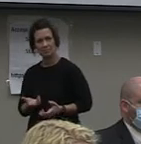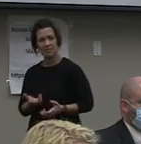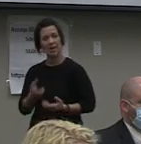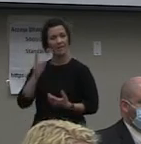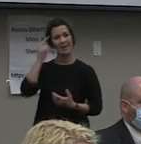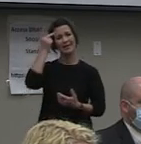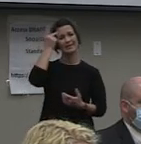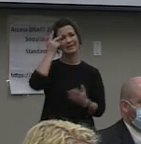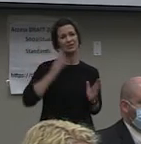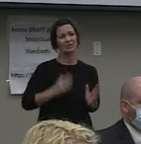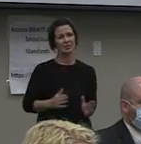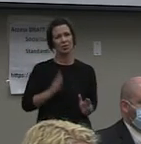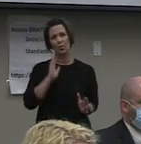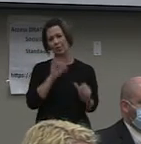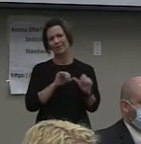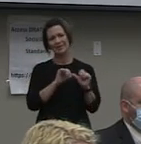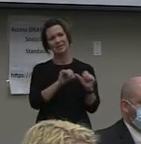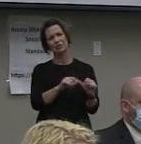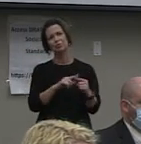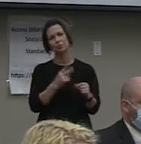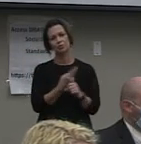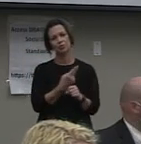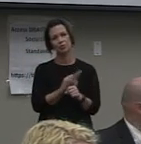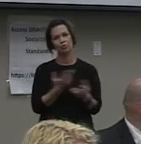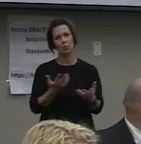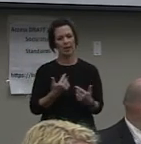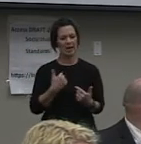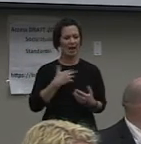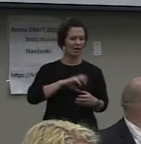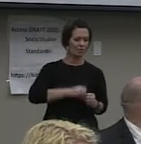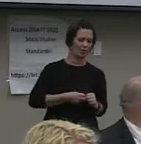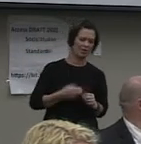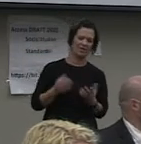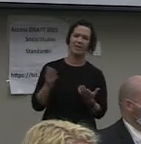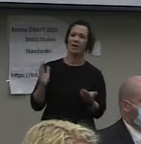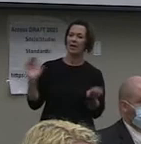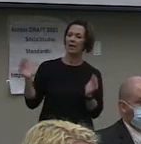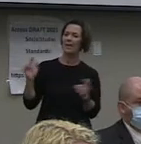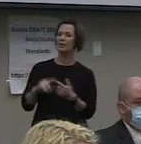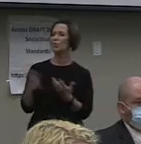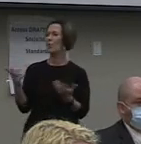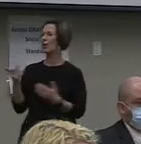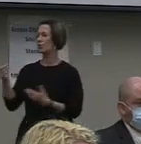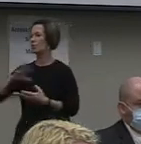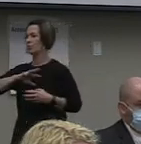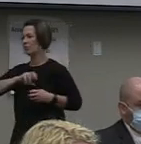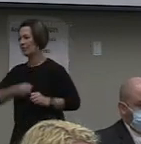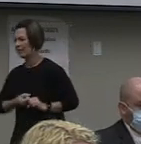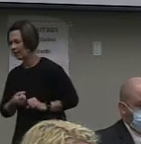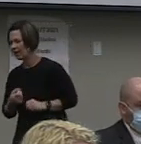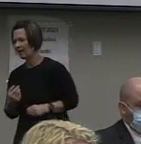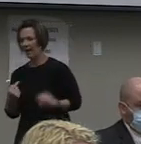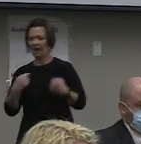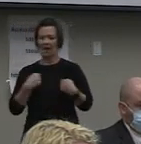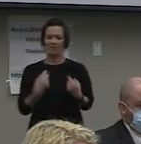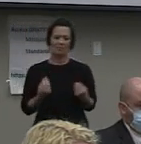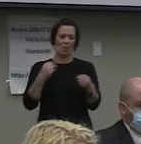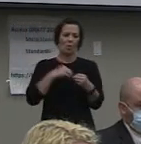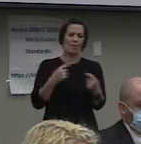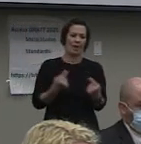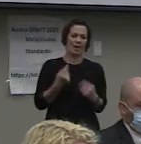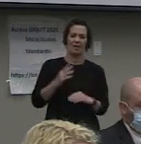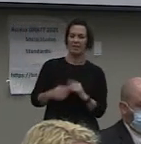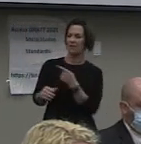to use our differences as a way to get and keep political power. So we need to be with eyes open when we talk